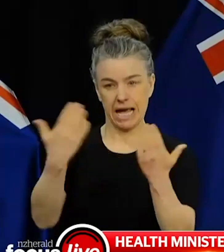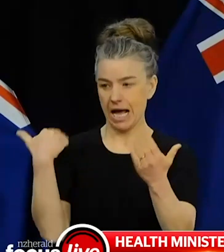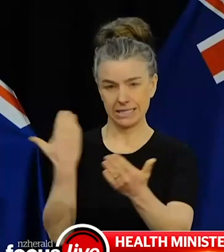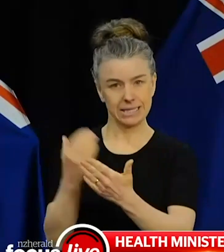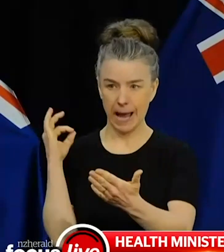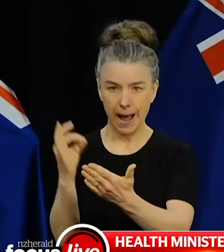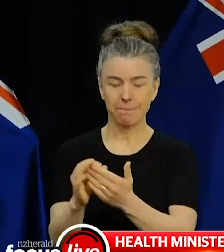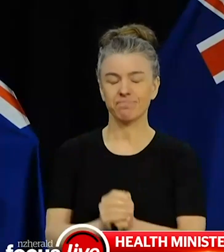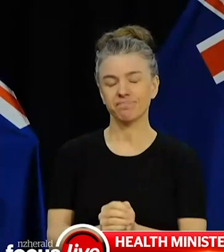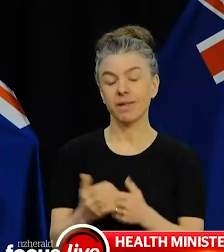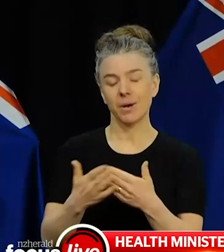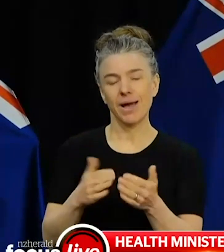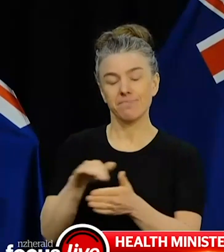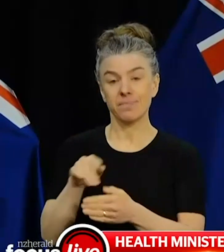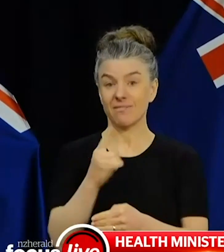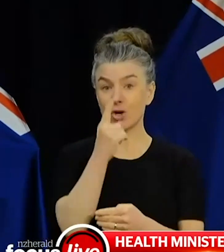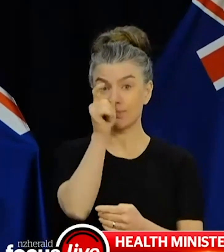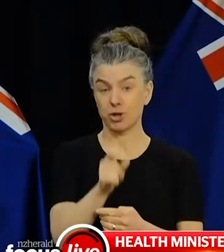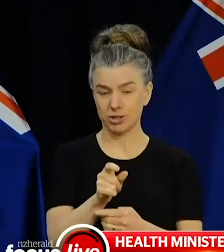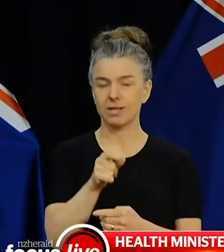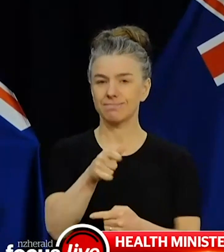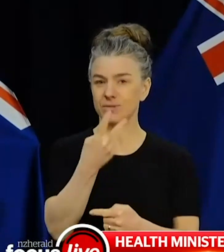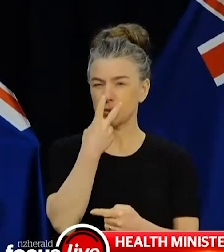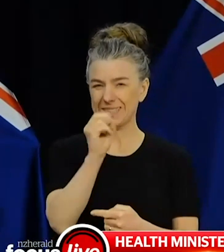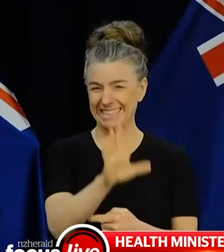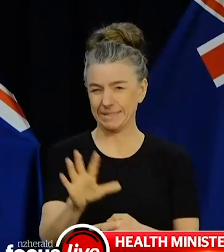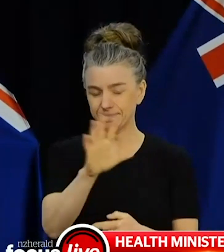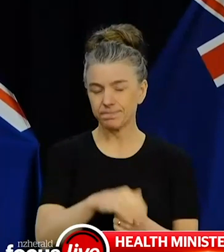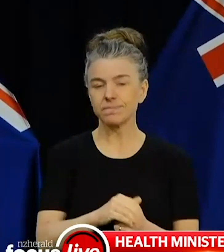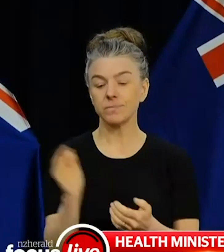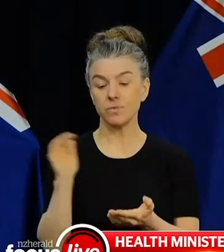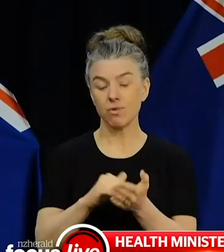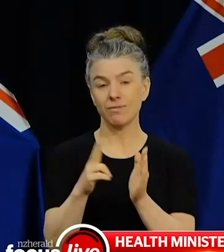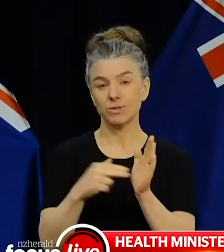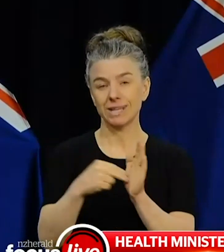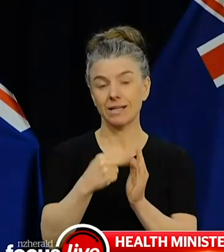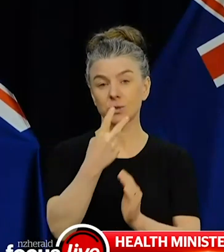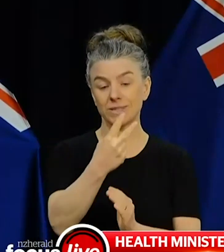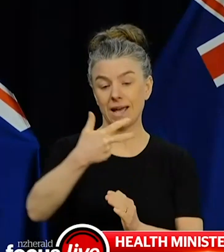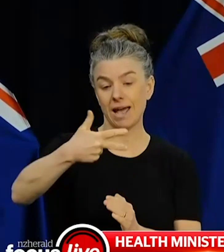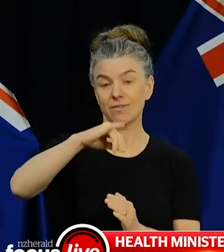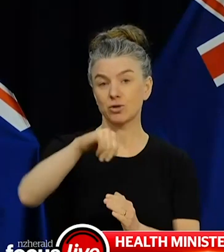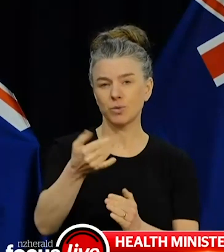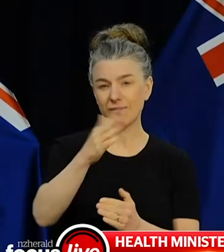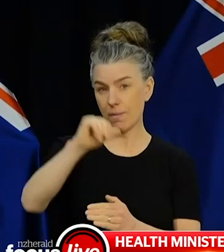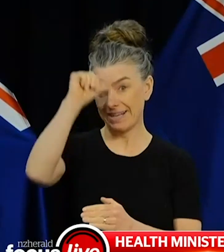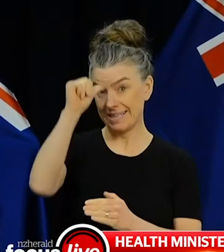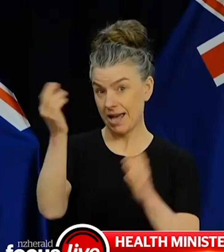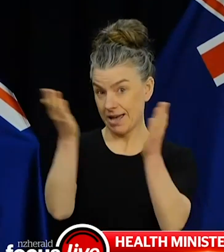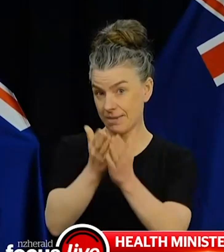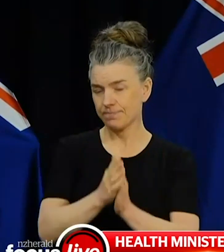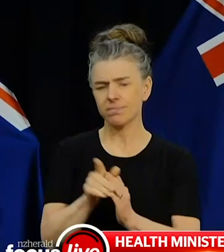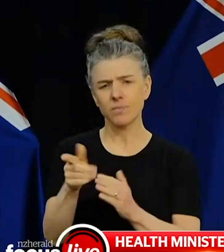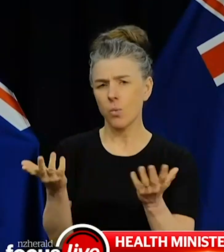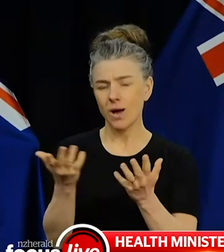first case is a man in his 20s who arrived in New Zealand on the 28th of June from India. He has been at the